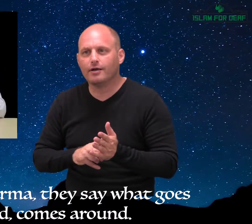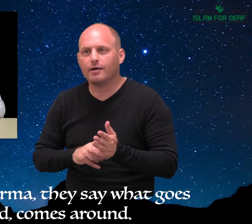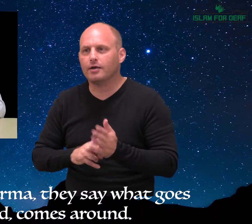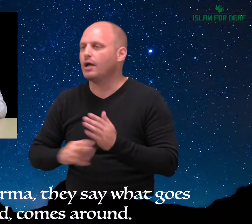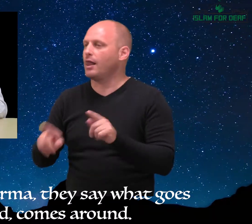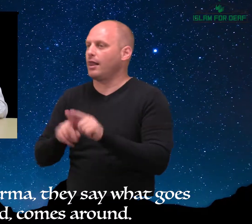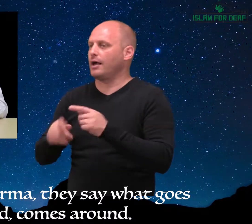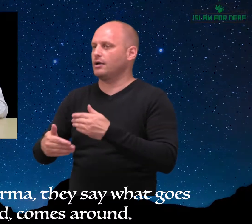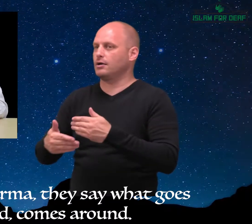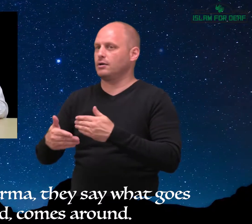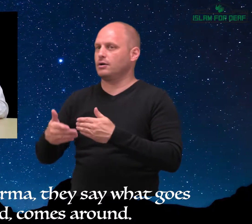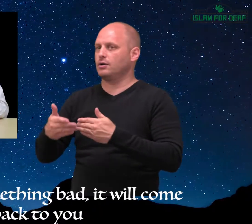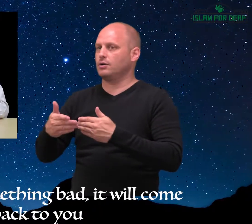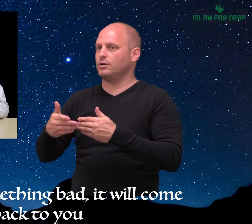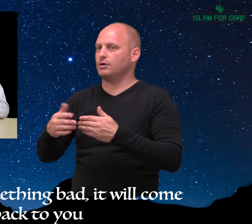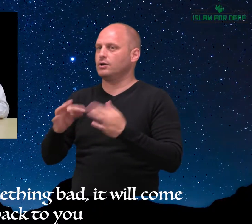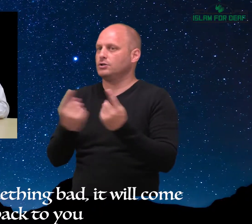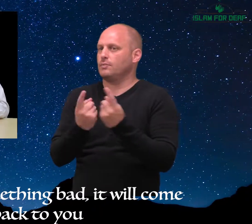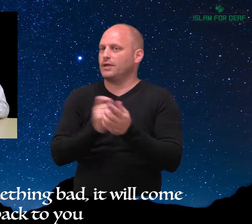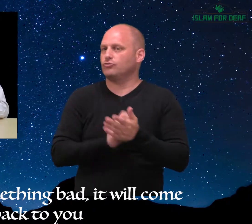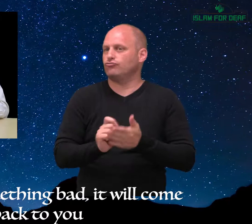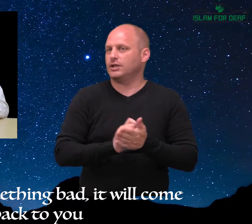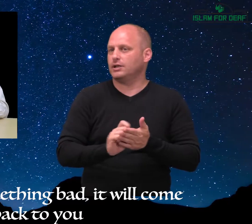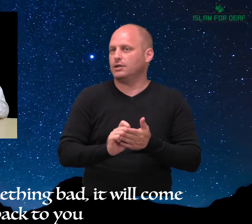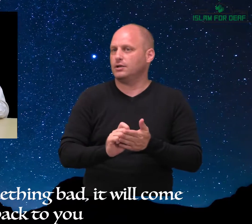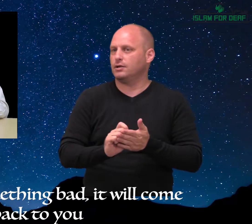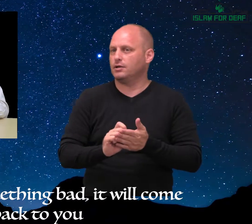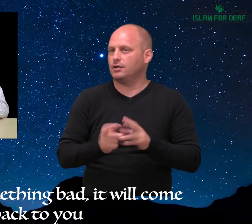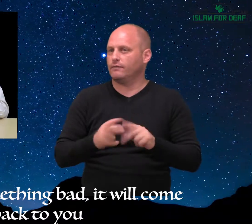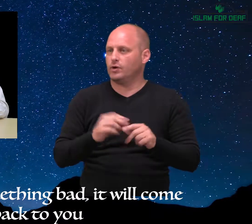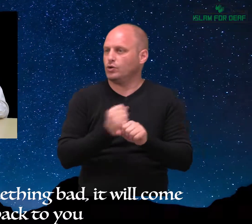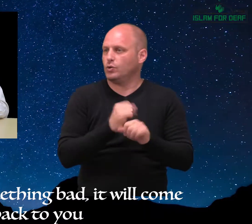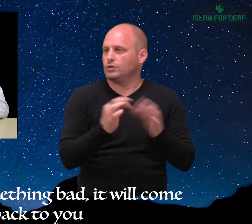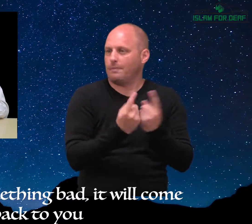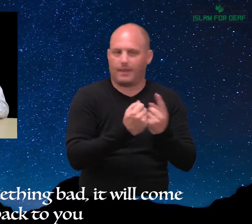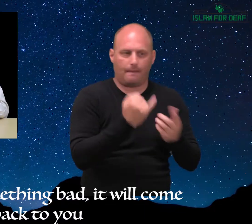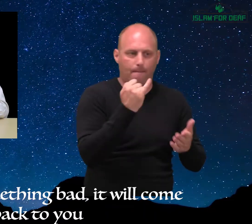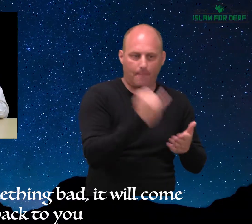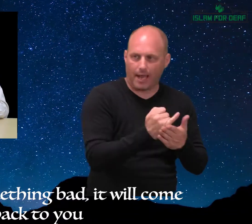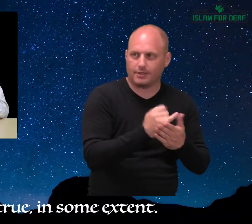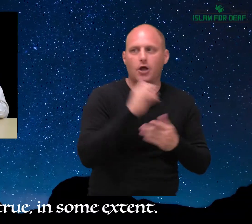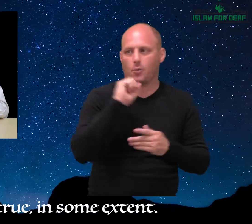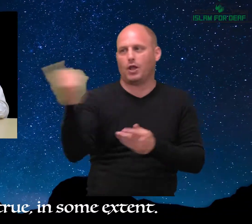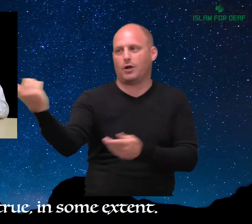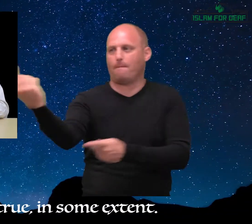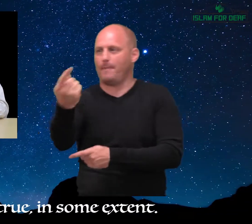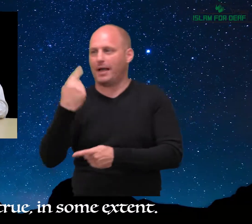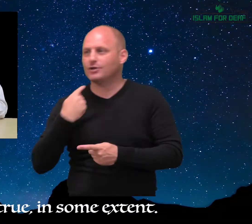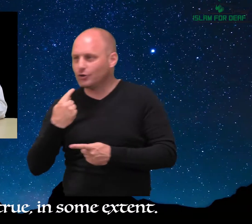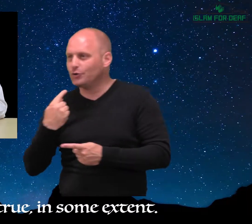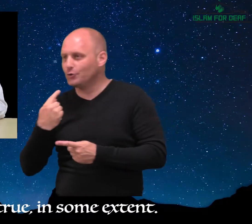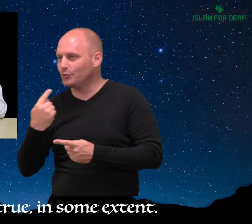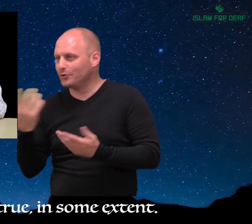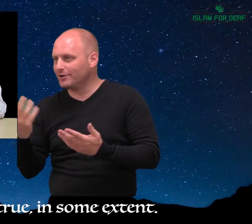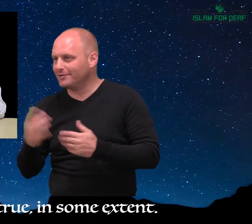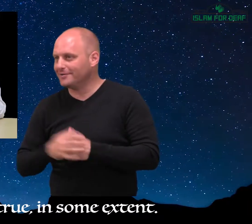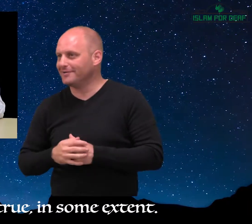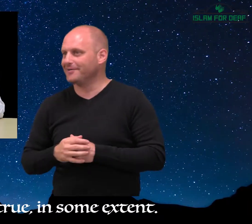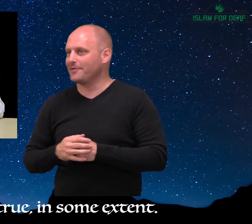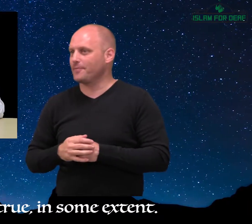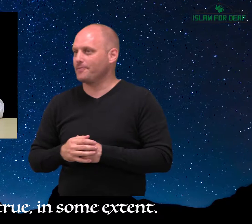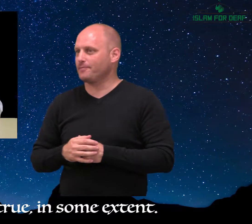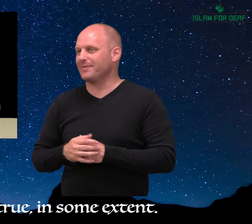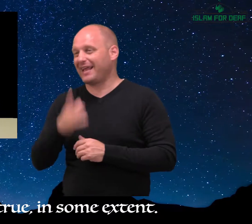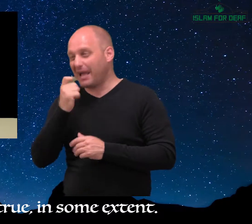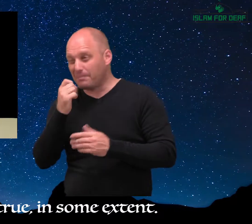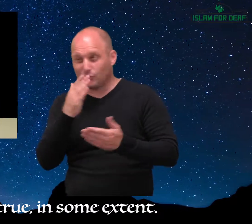Pure ordainment, something which is written, but they say if, like, you do something bad, it will come back to you. James, it